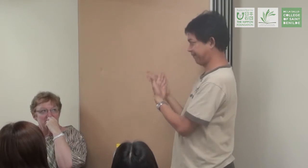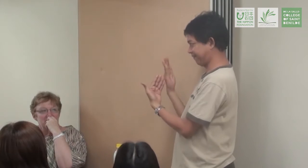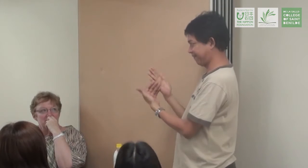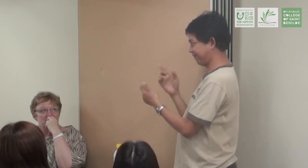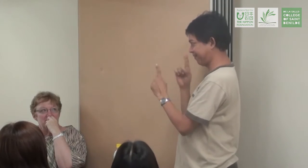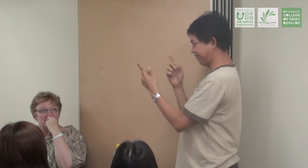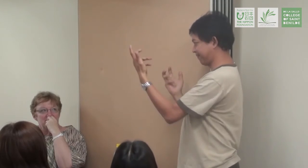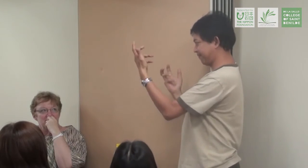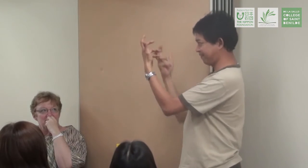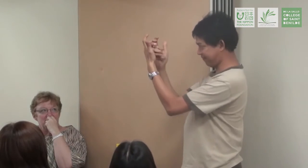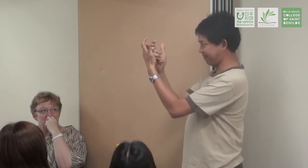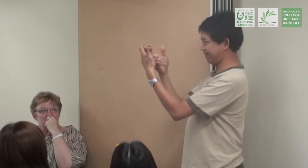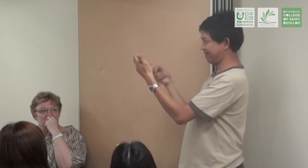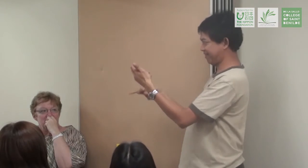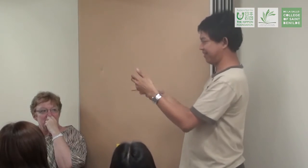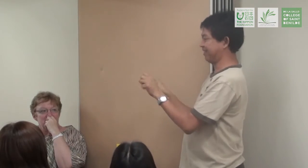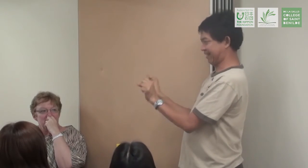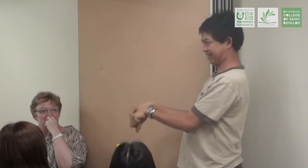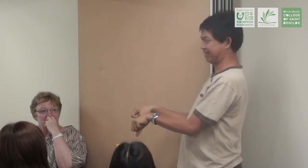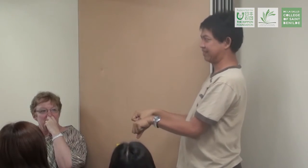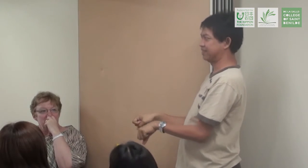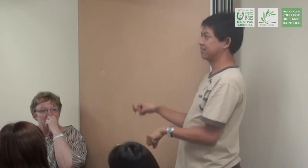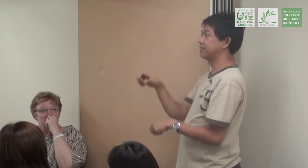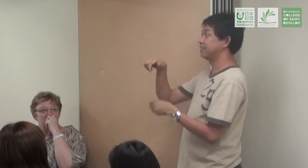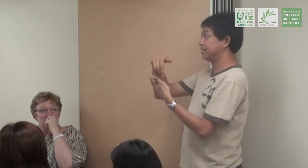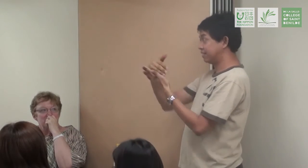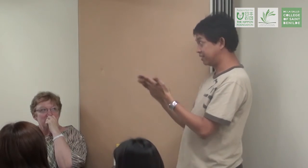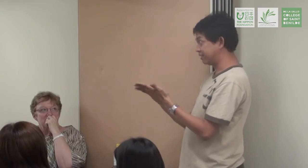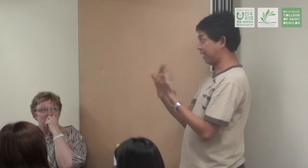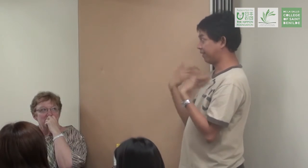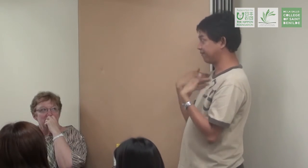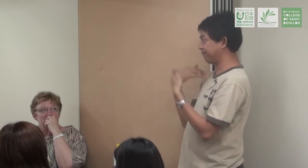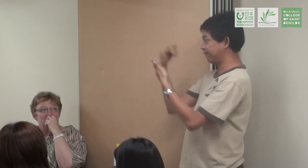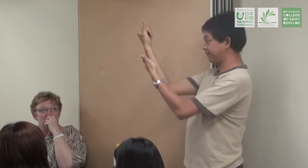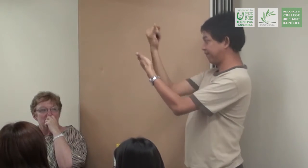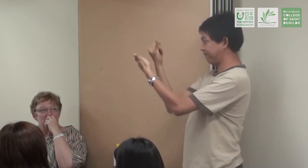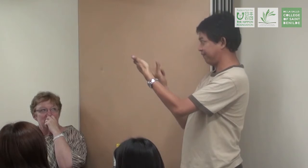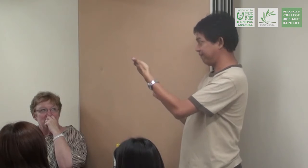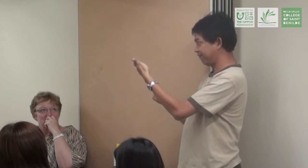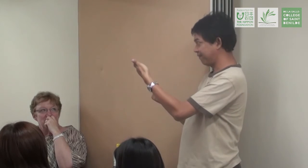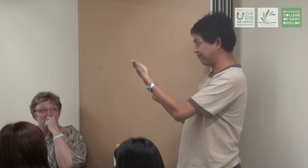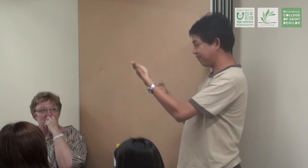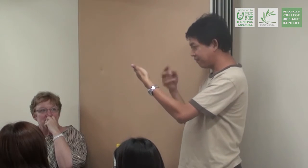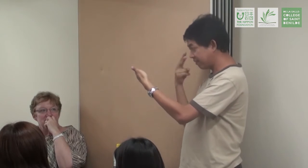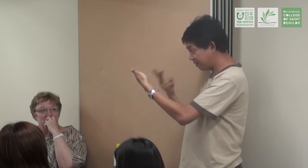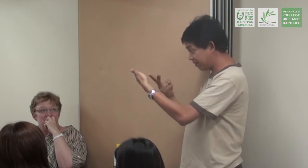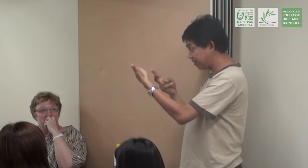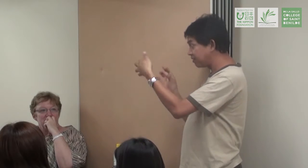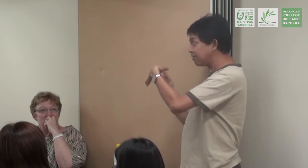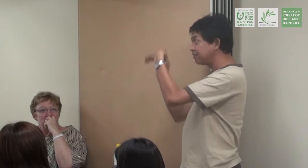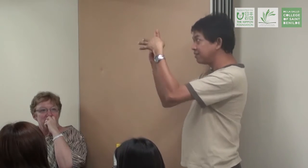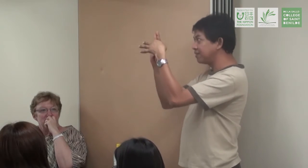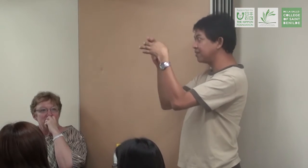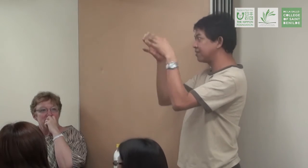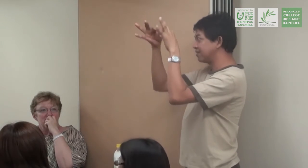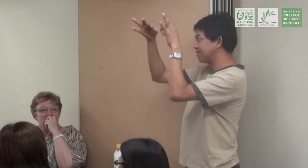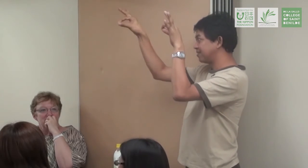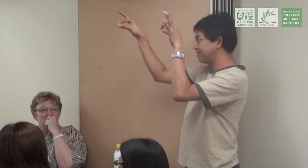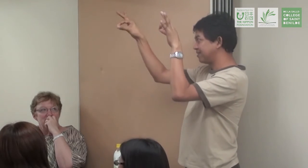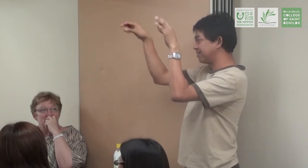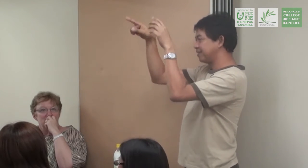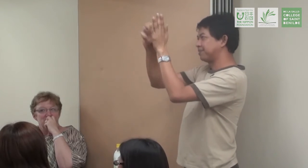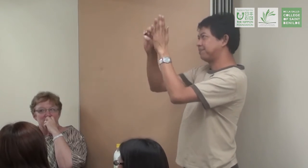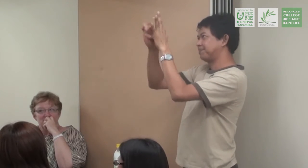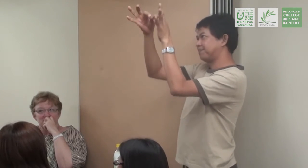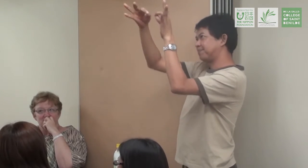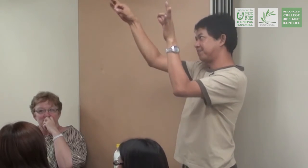multiple choice items, it's easy because I can easily correlate the questions with the answers. Then there are drawings that